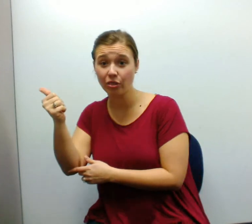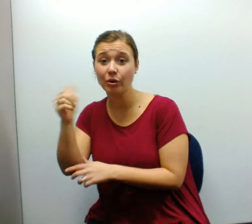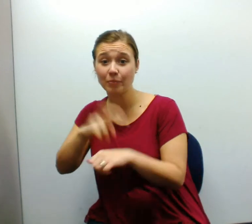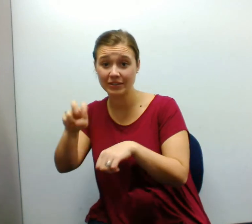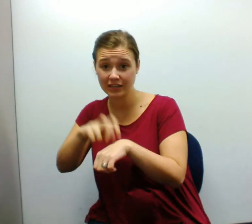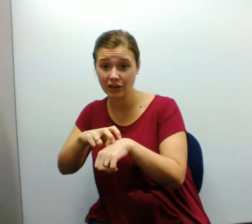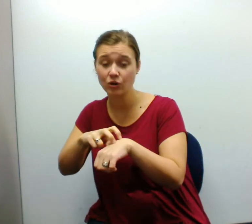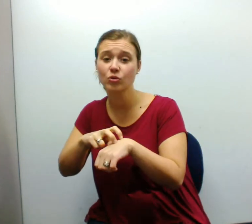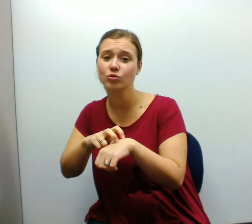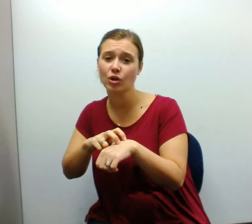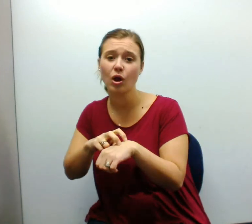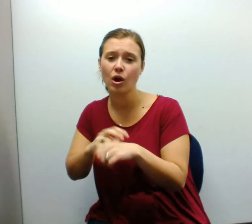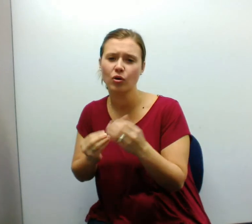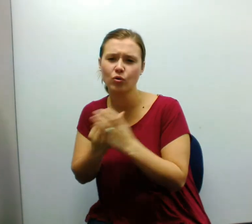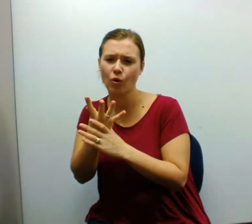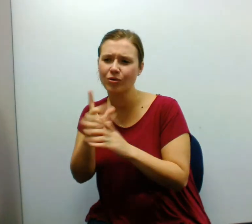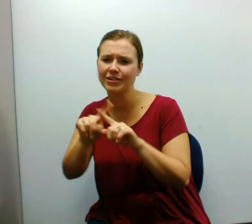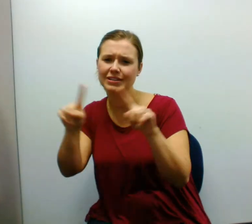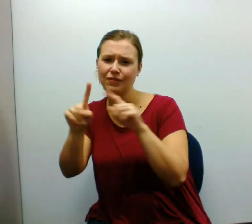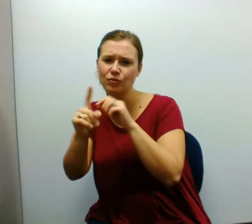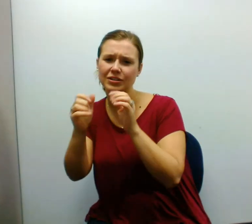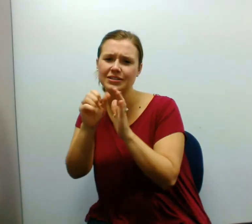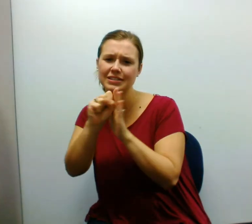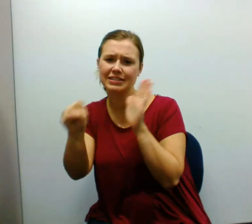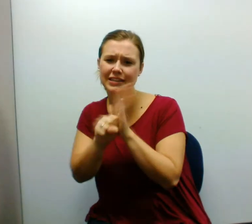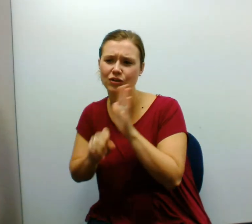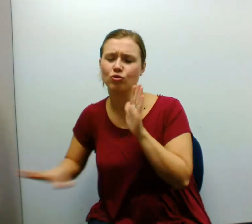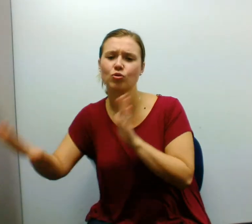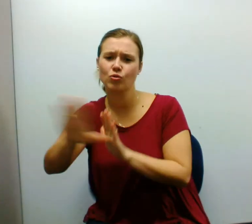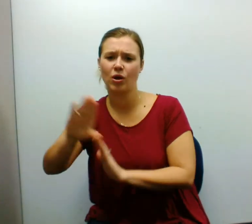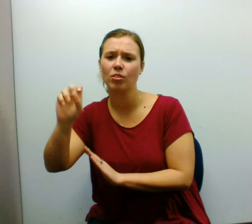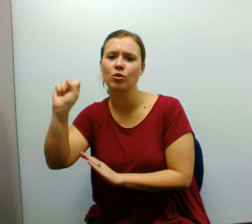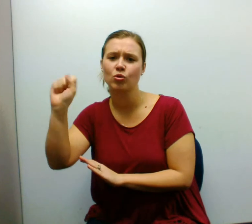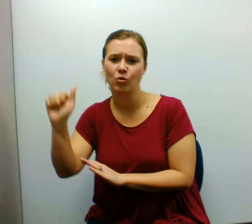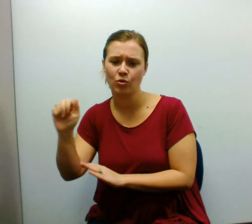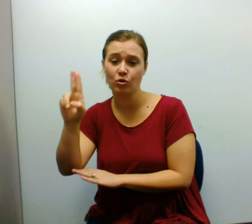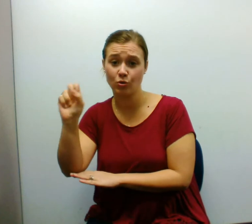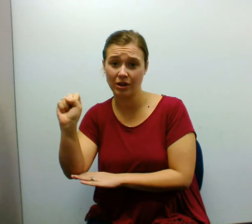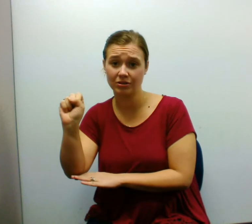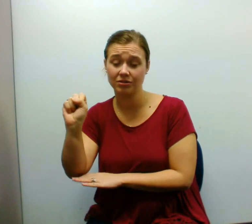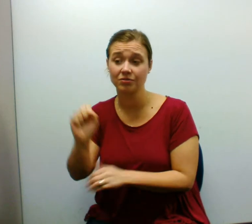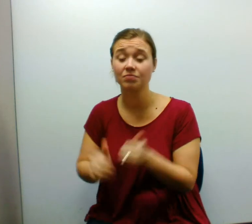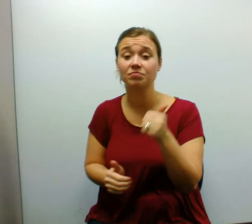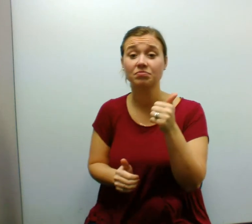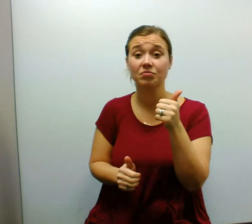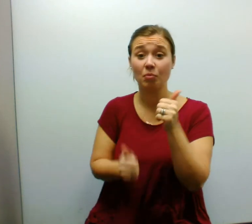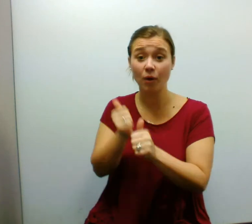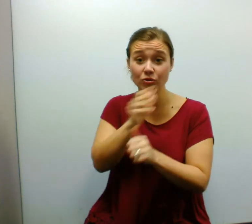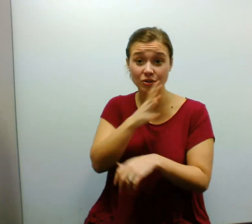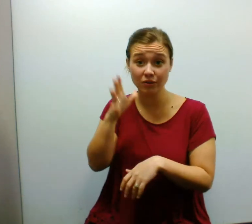country. Many of the farms today have been handed down from great-grandfathers